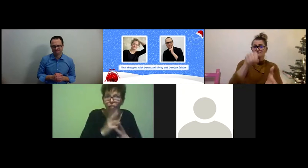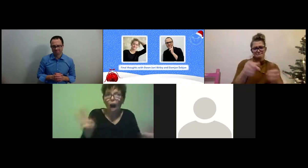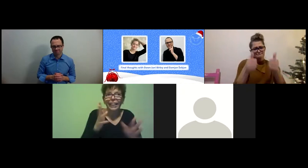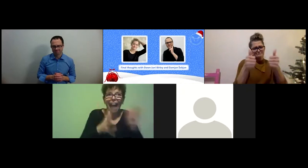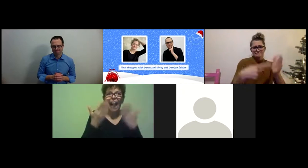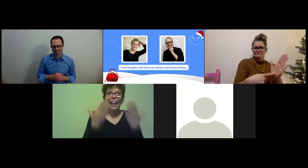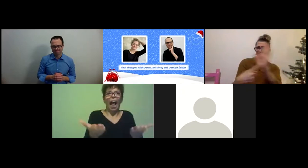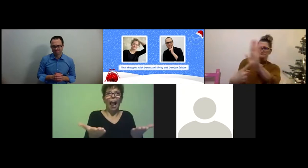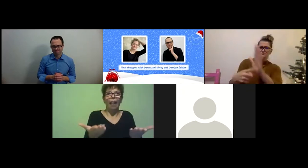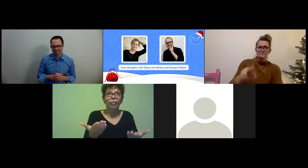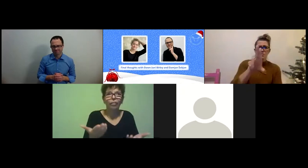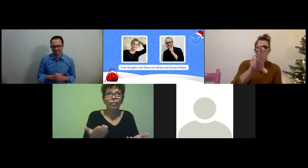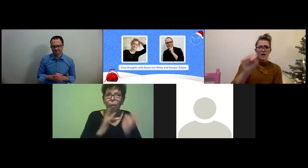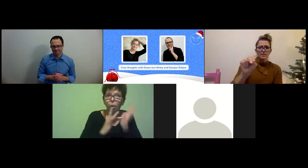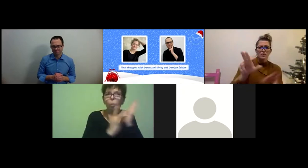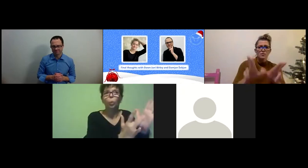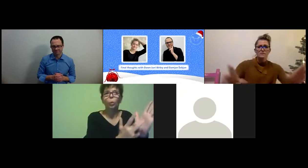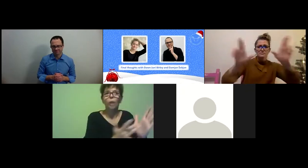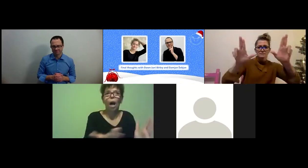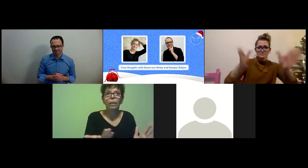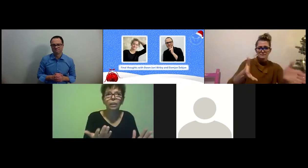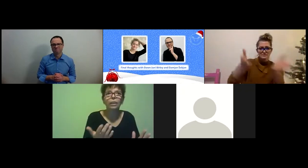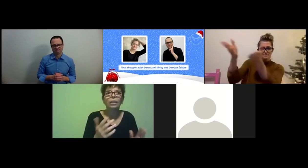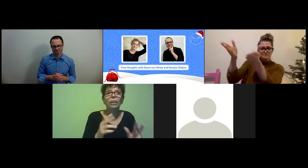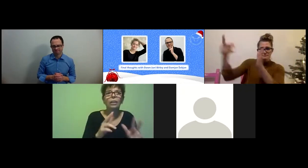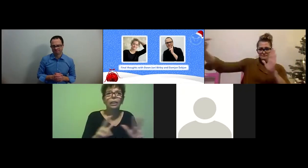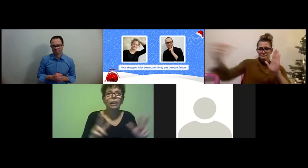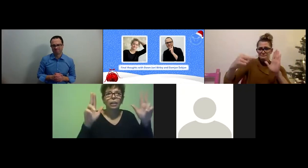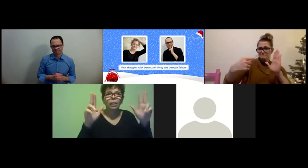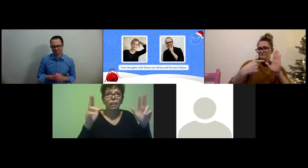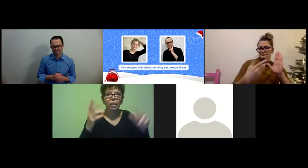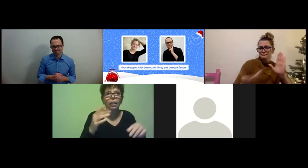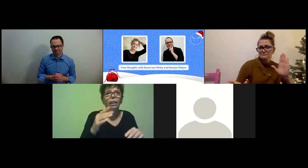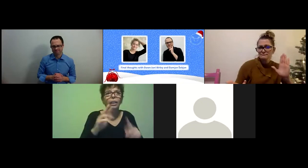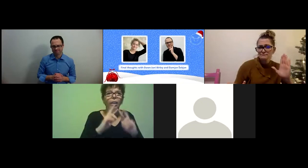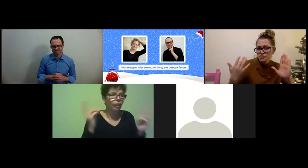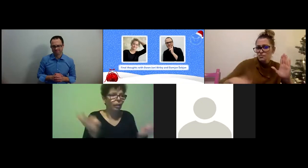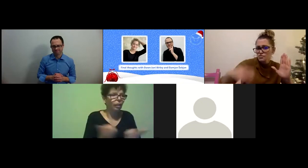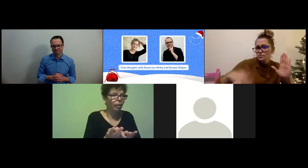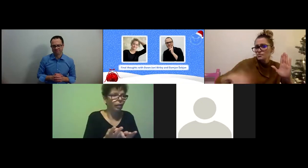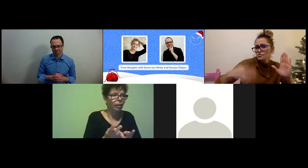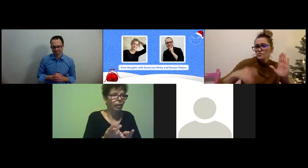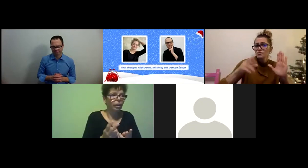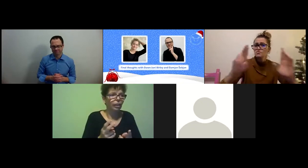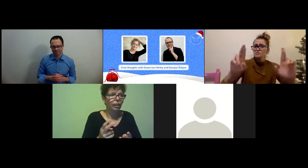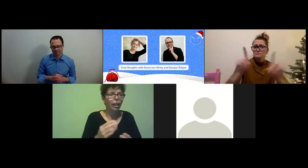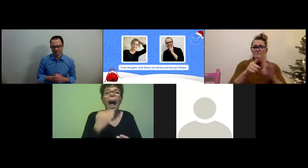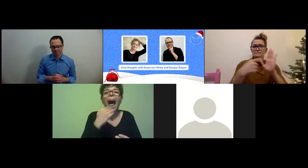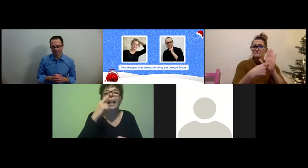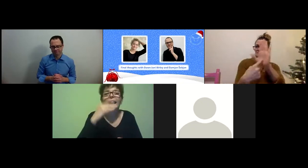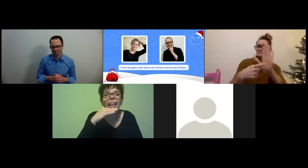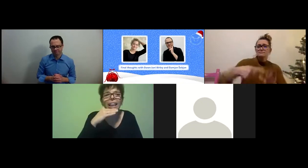actual sign language, our language, it's great to be able to show this to the UN and say, look at, show them